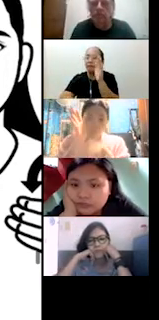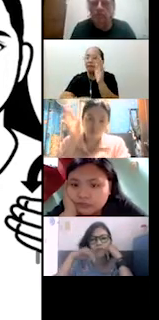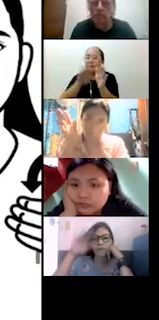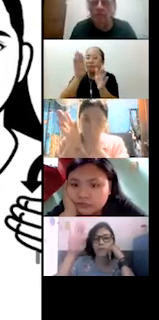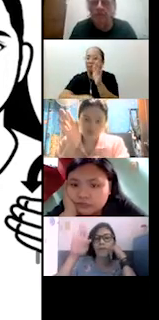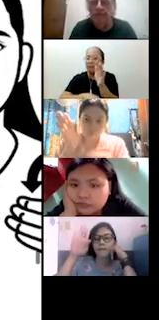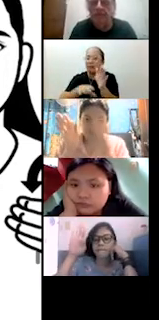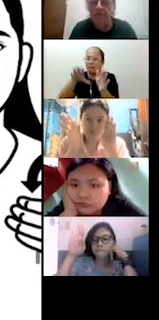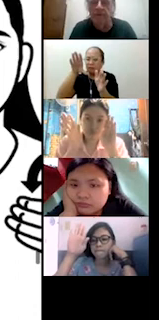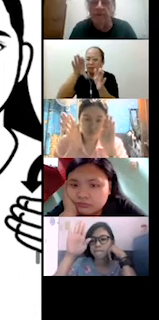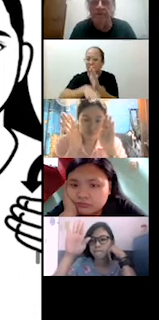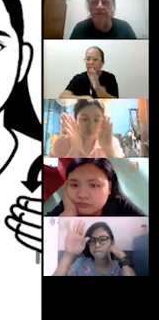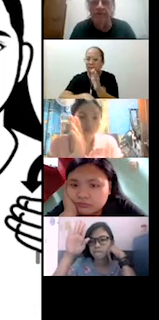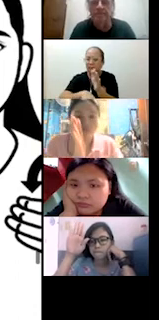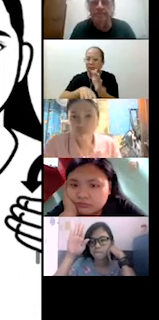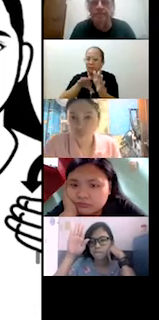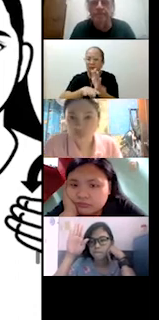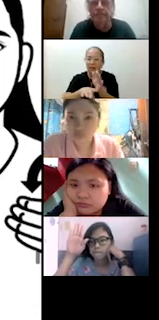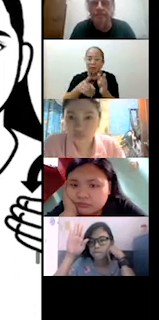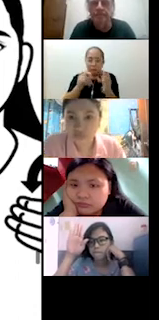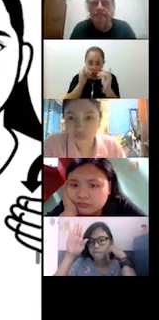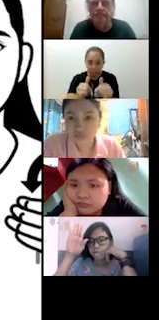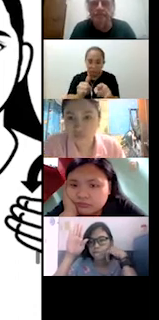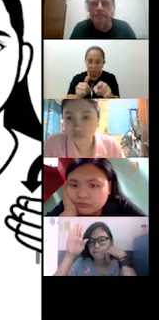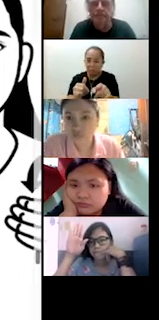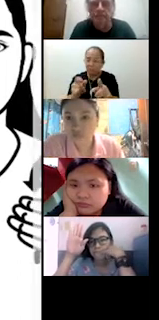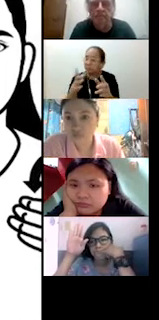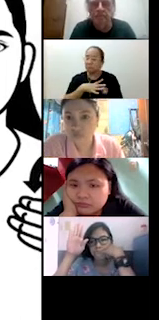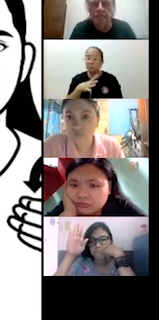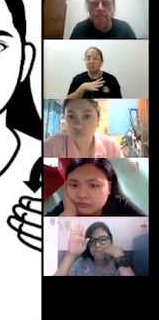So if you want to keep the photograph, it's fine.